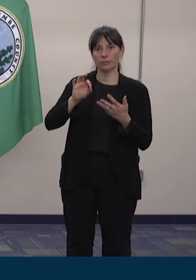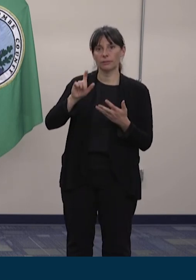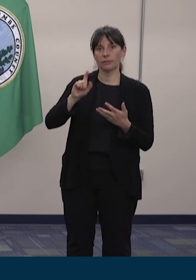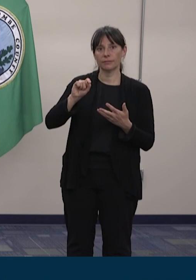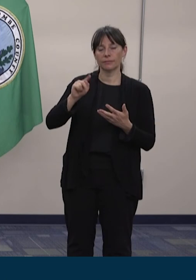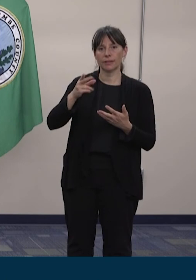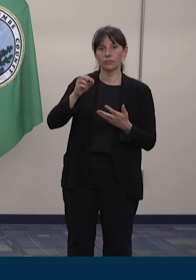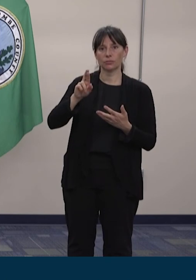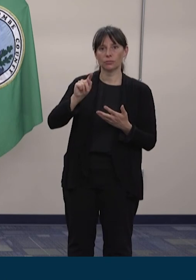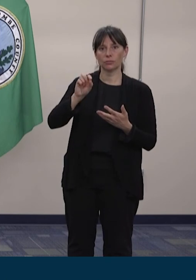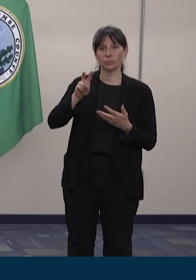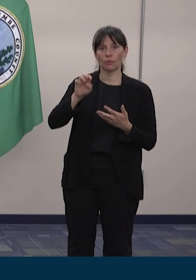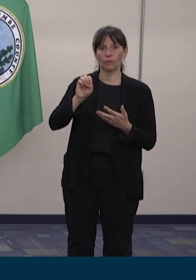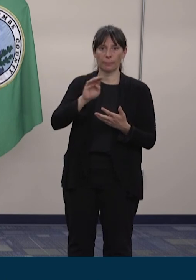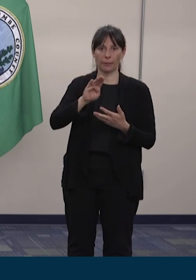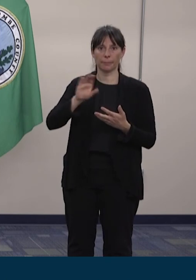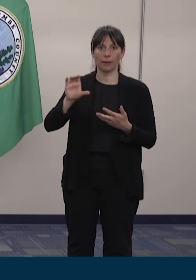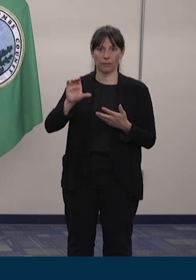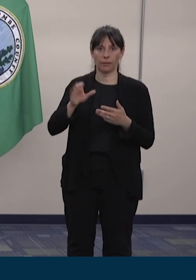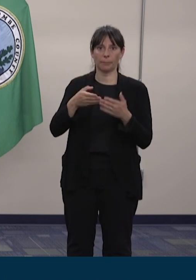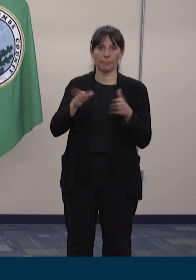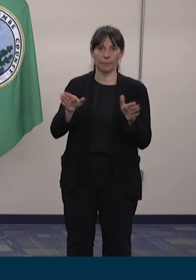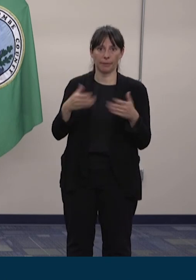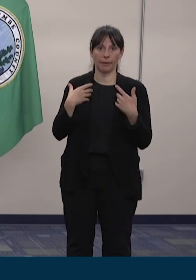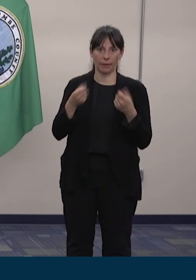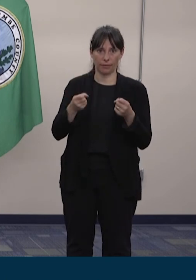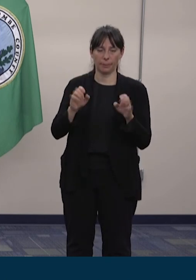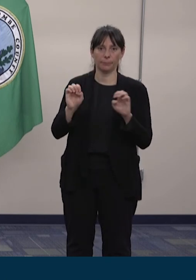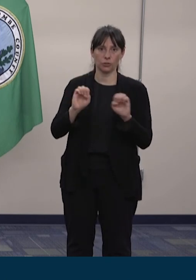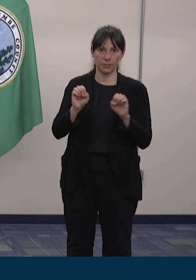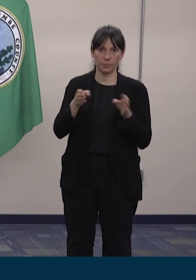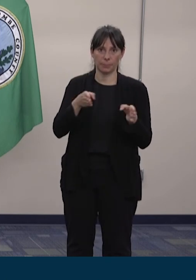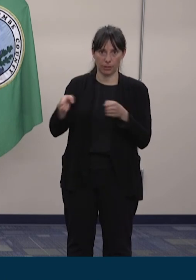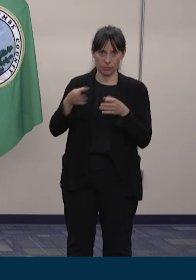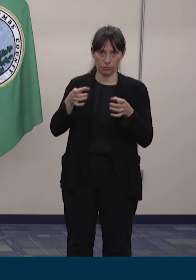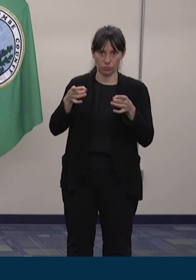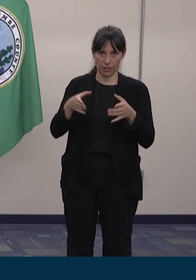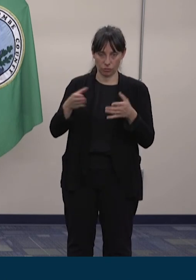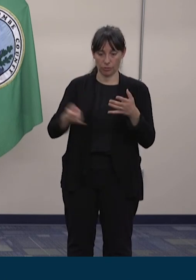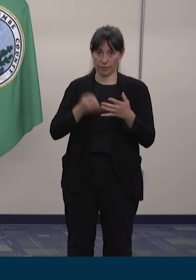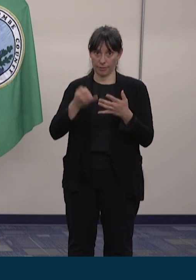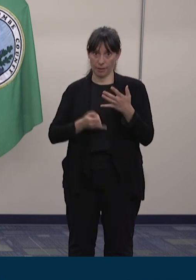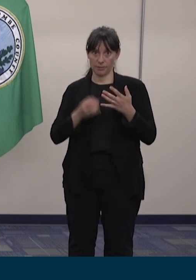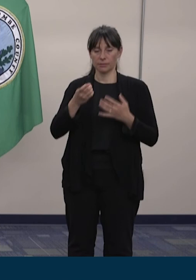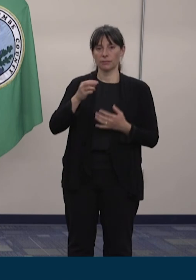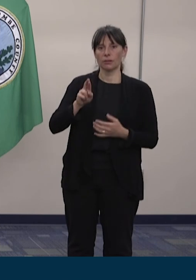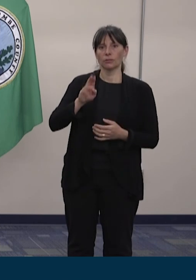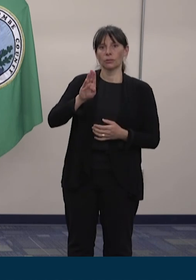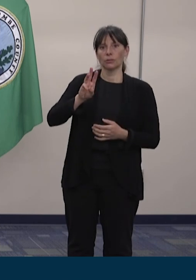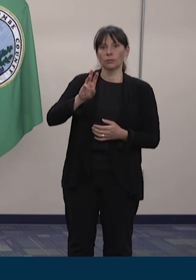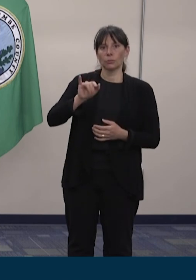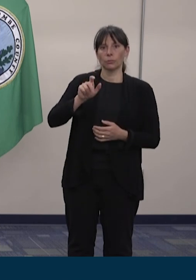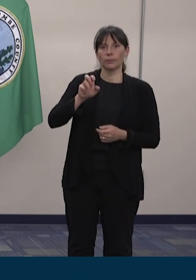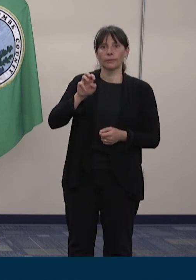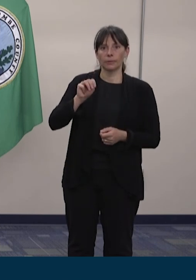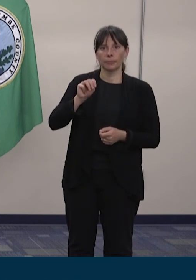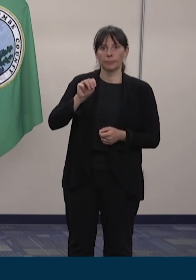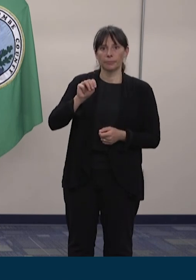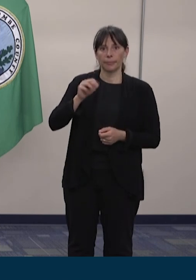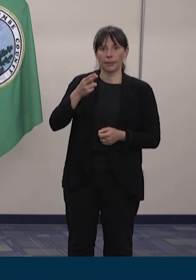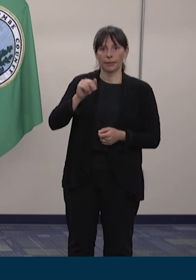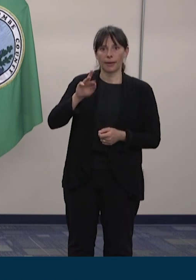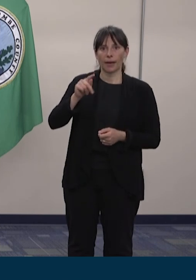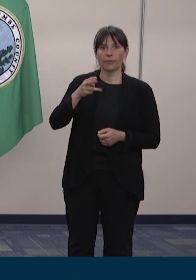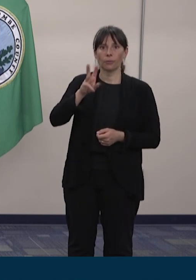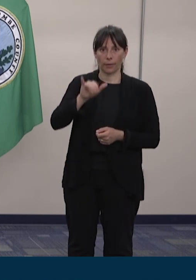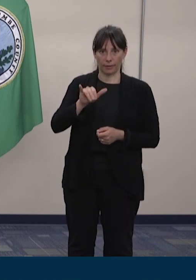director de Public Health preparación de Preparedness salud Director, pública, and Dr. y William Dr. Hathaway, William Chief Hathaway, Medical jefe Officer for ejecutivo Mission del Health. Hospital And